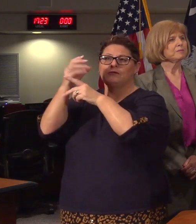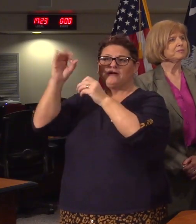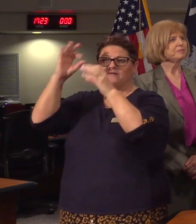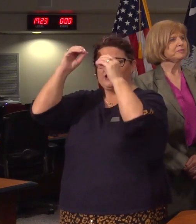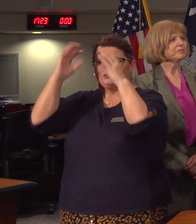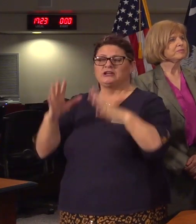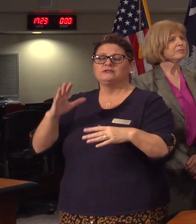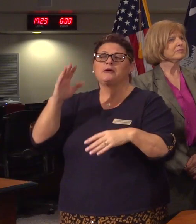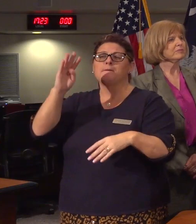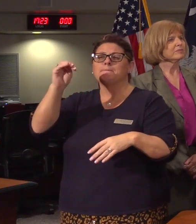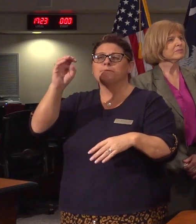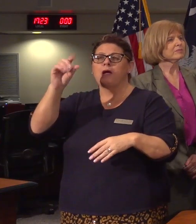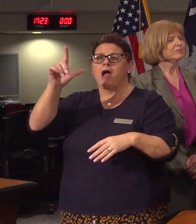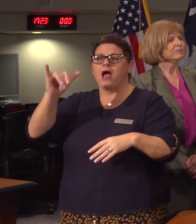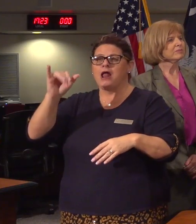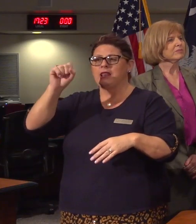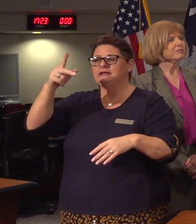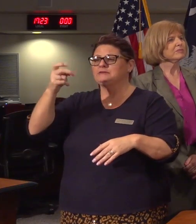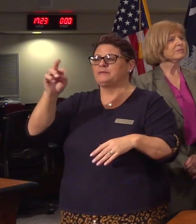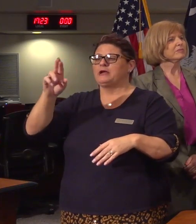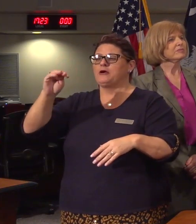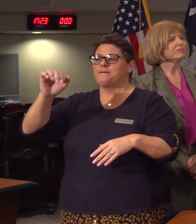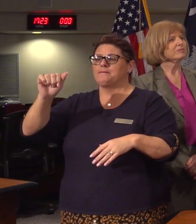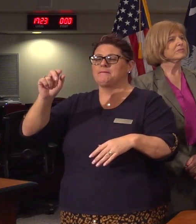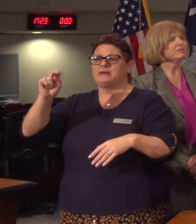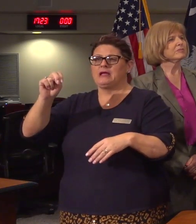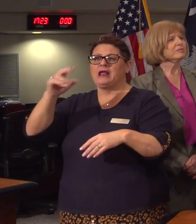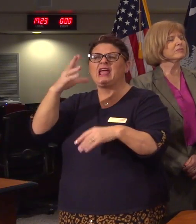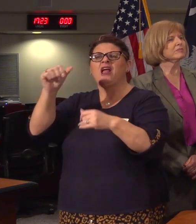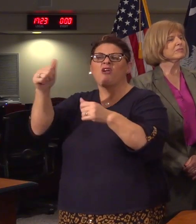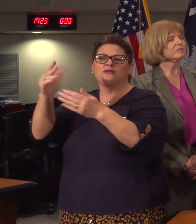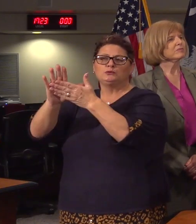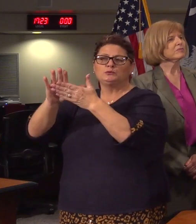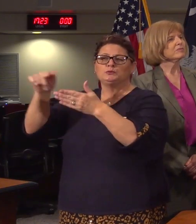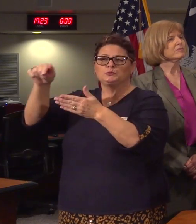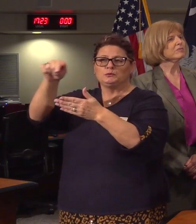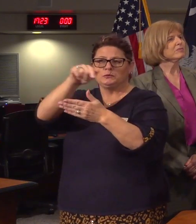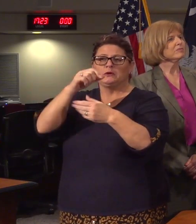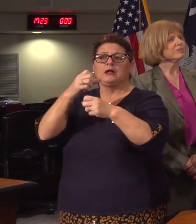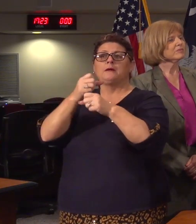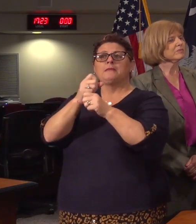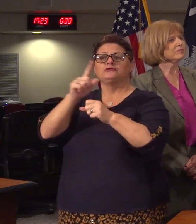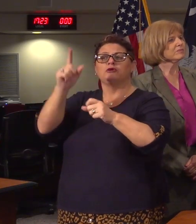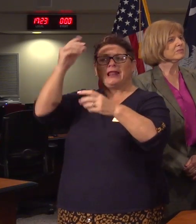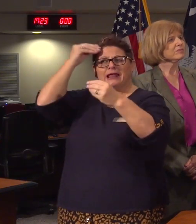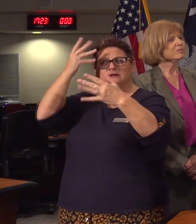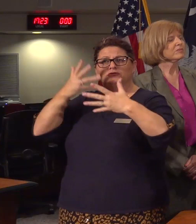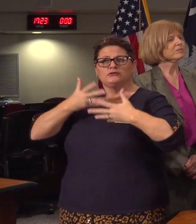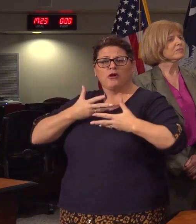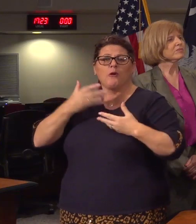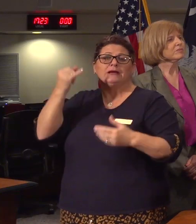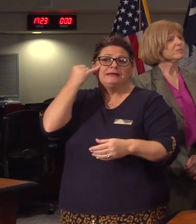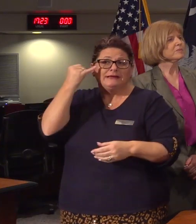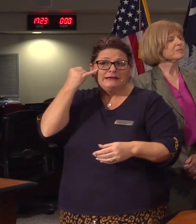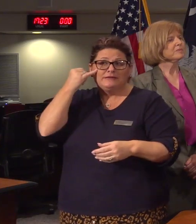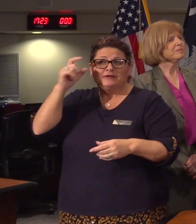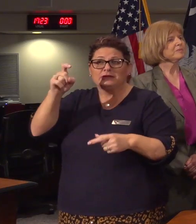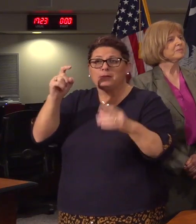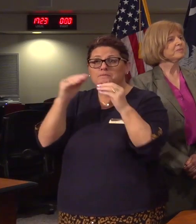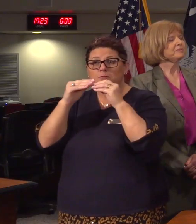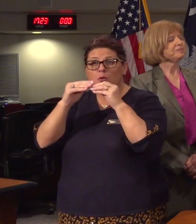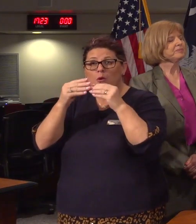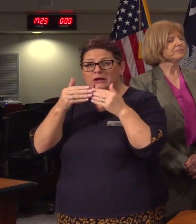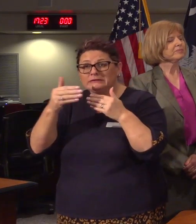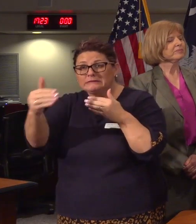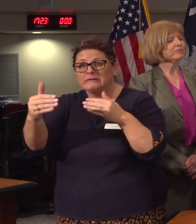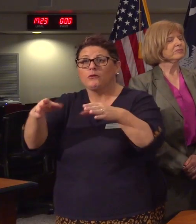and local school district leadership to provide guidance on if and when remaining school districts